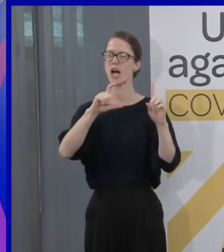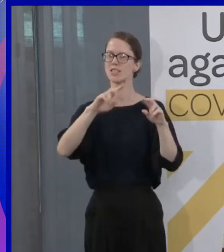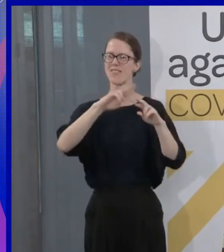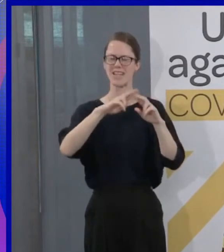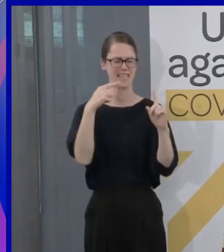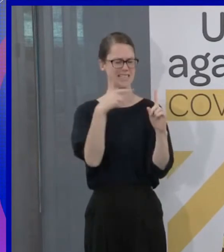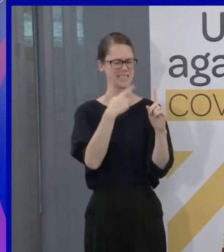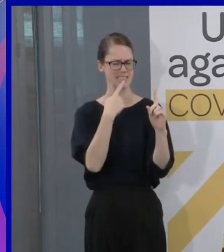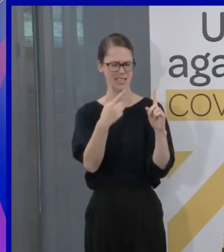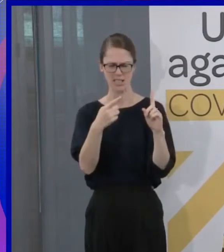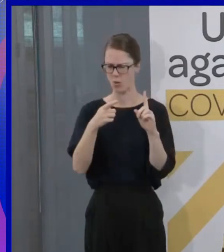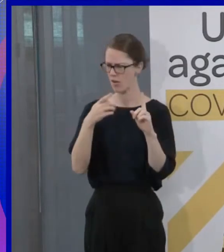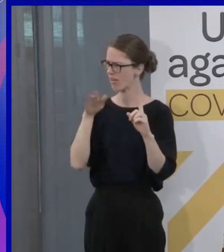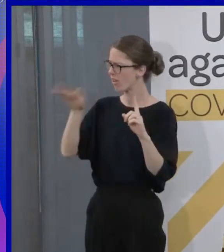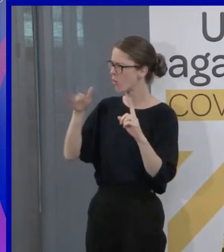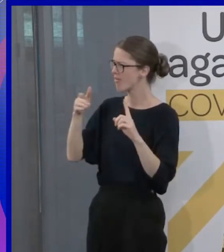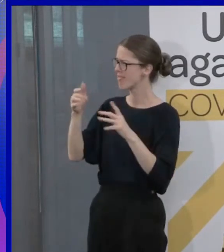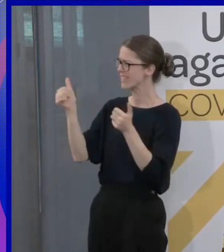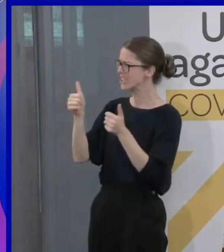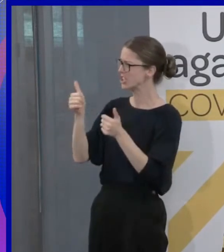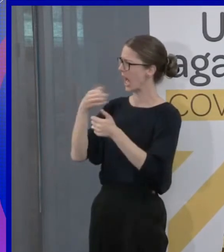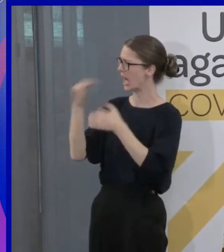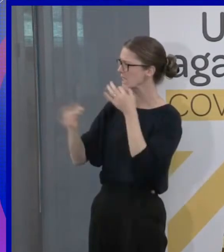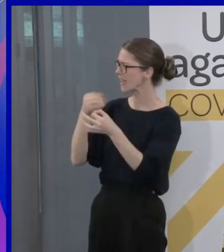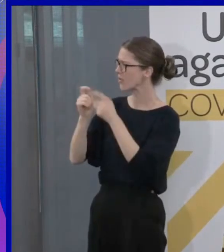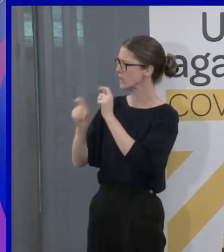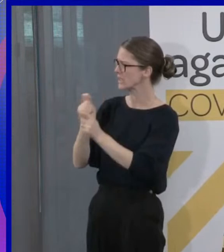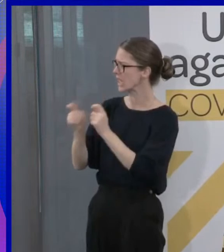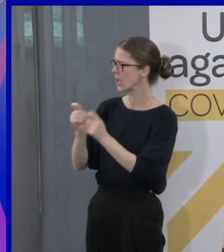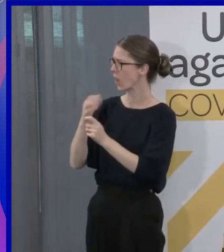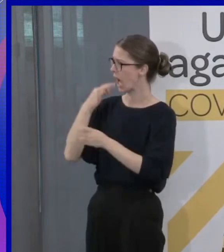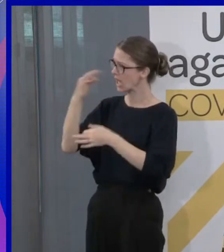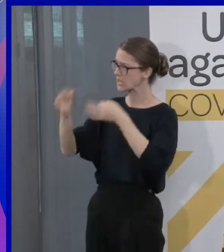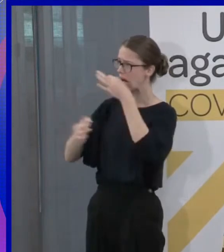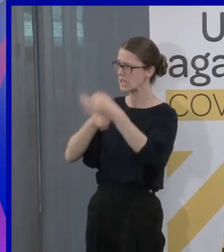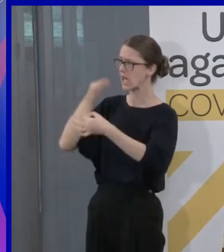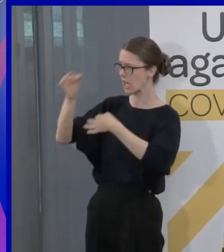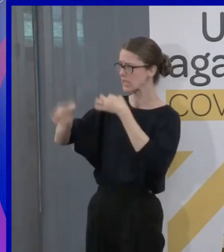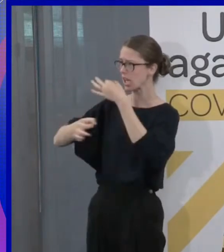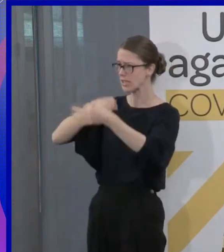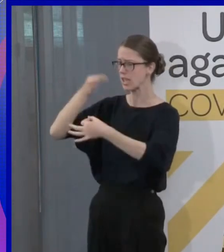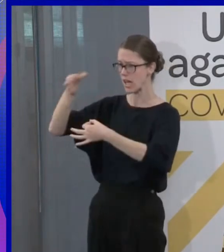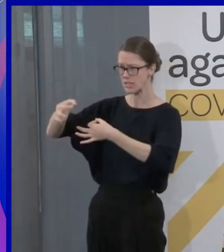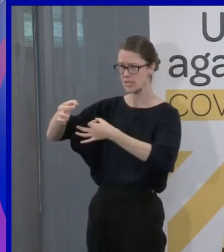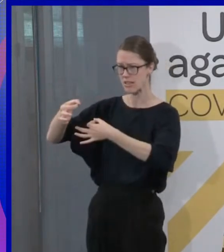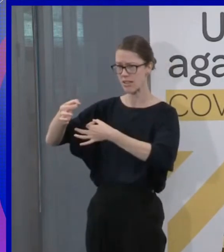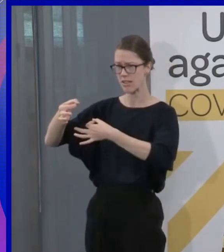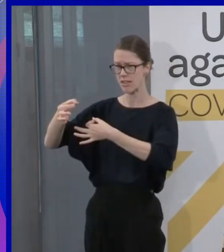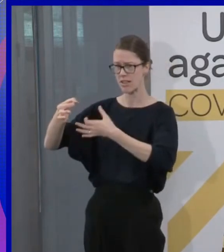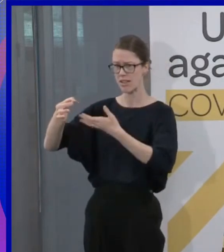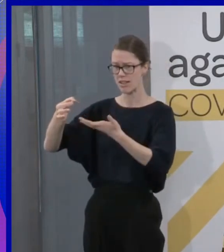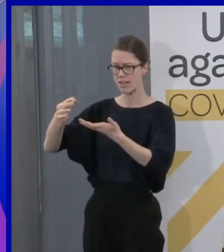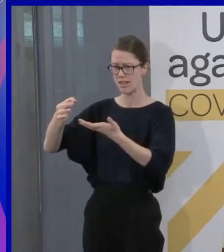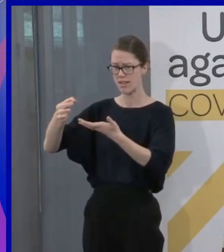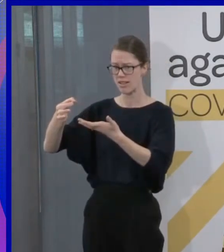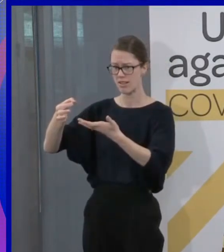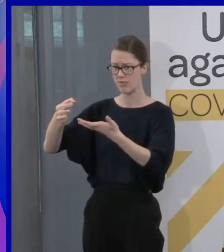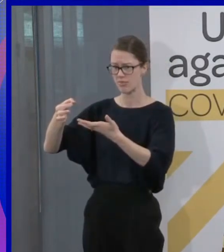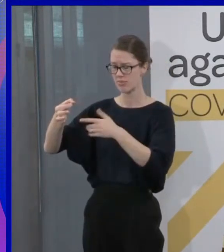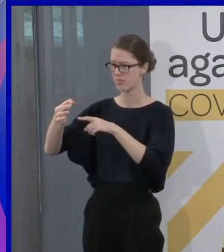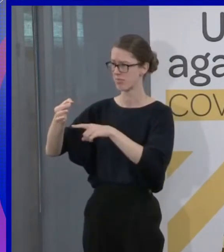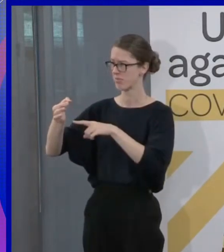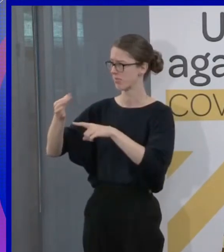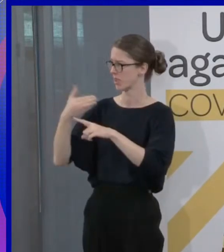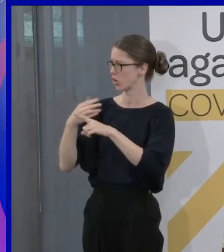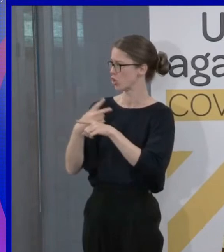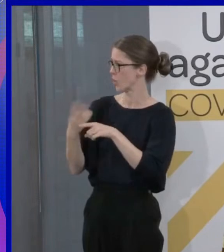been trying to get tested and have repeatedly requested testing at the port as recently as 2 weeks